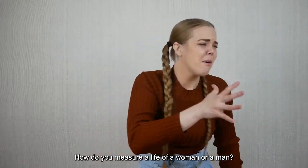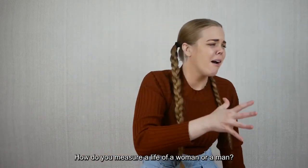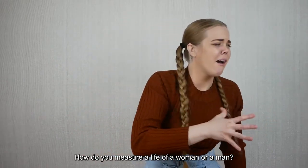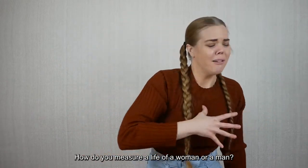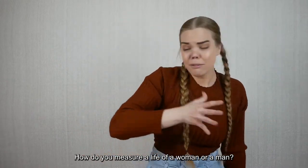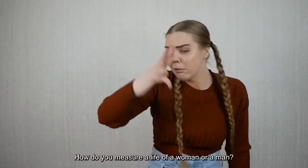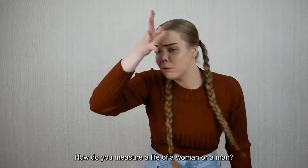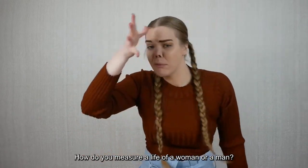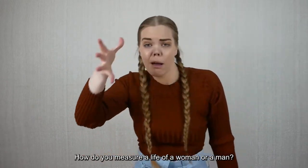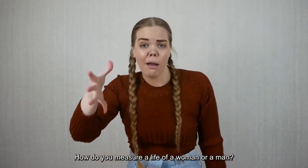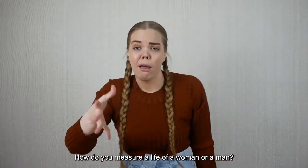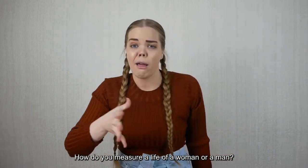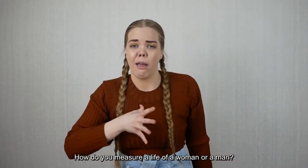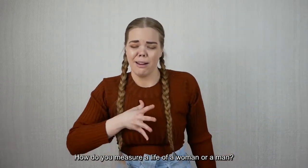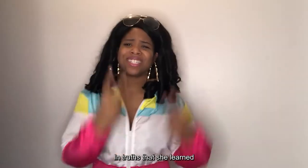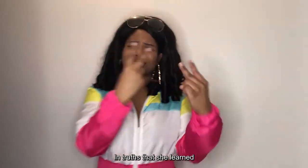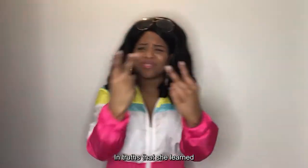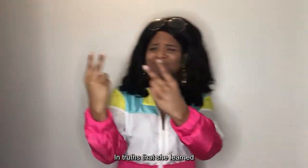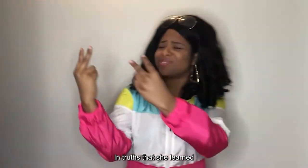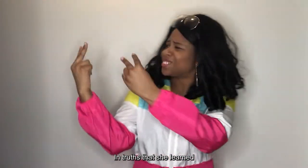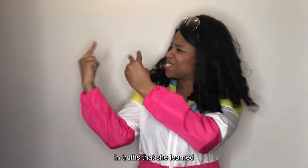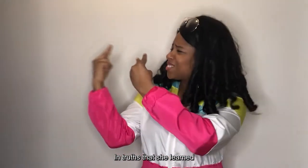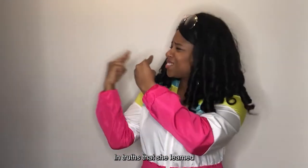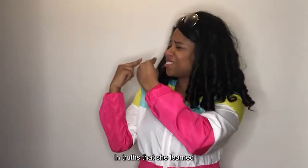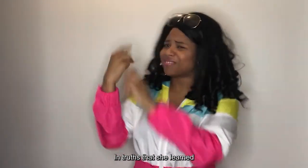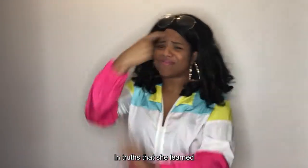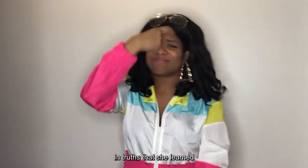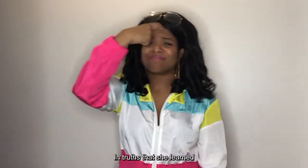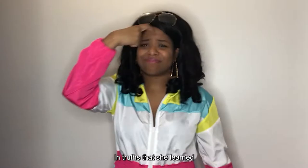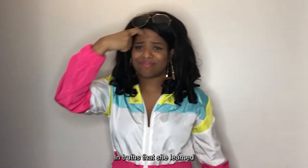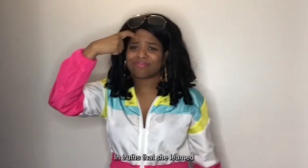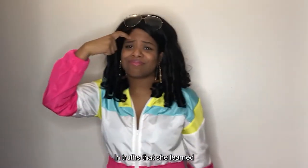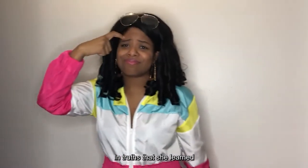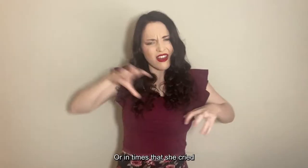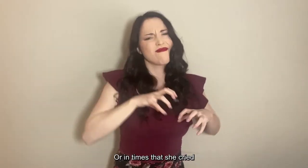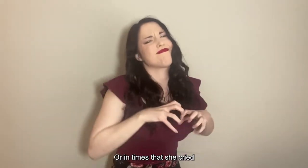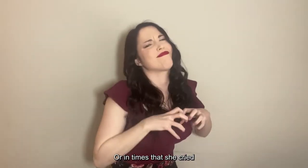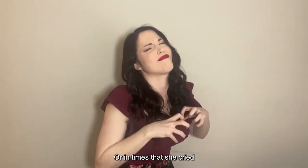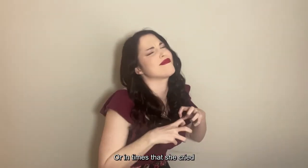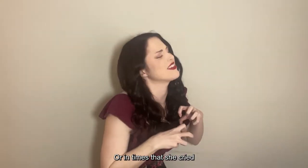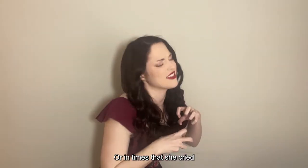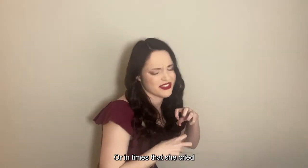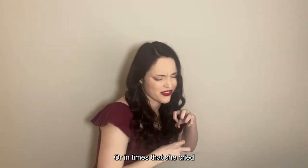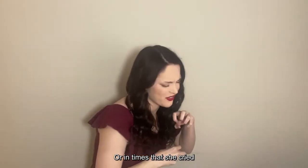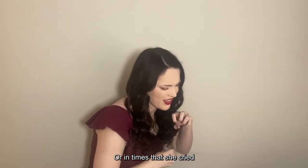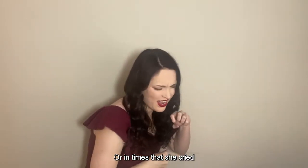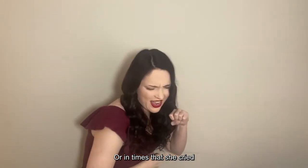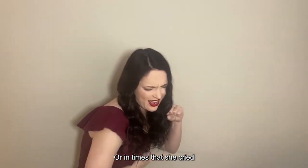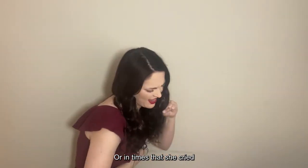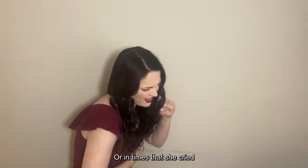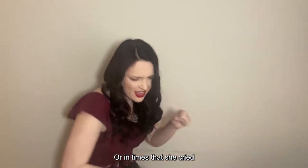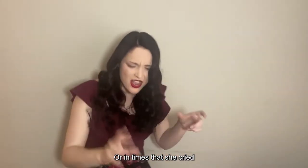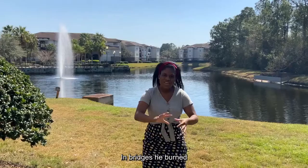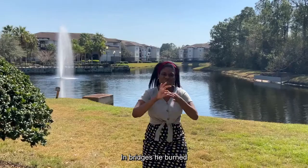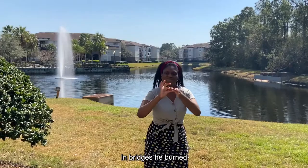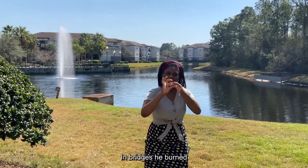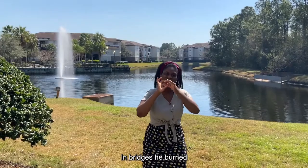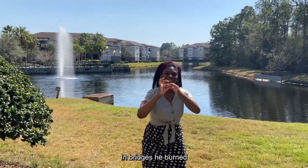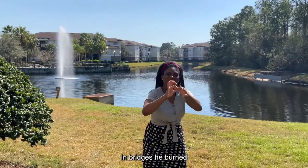Over man In truths that she learned Or in times that he cried In the bridges